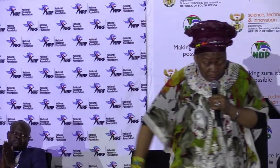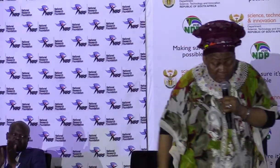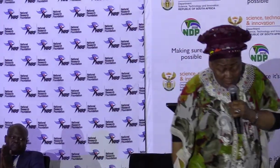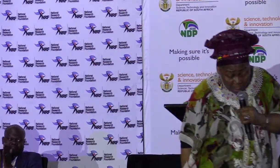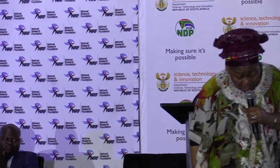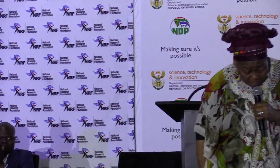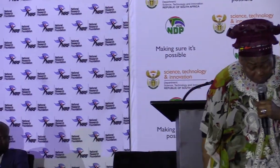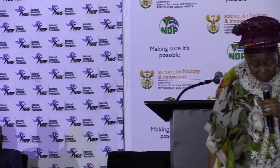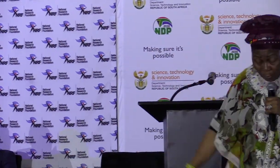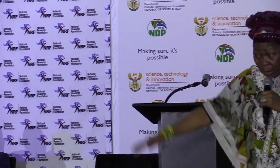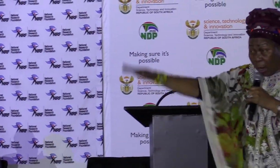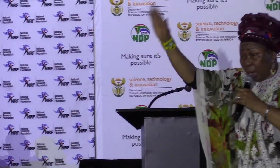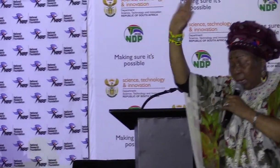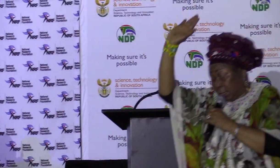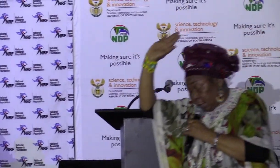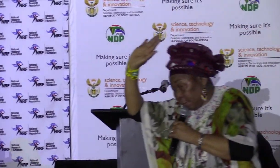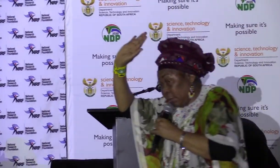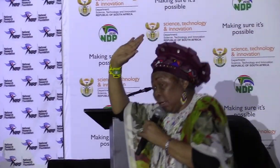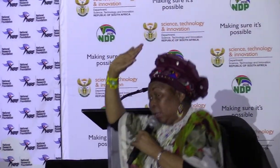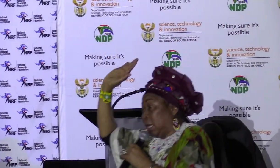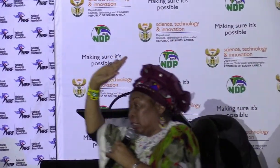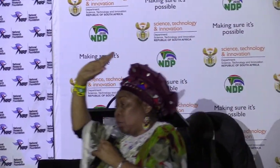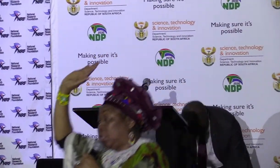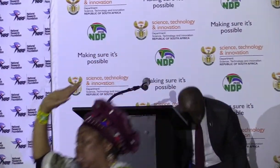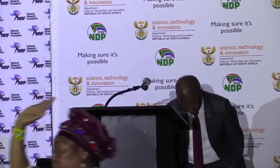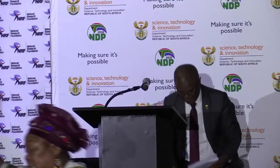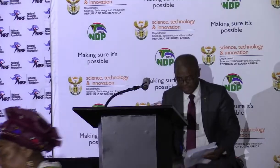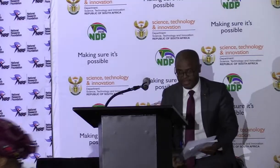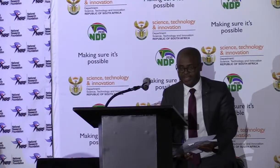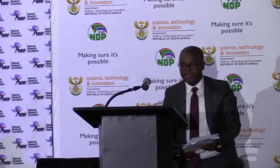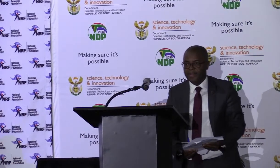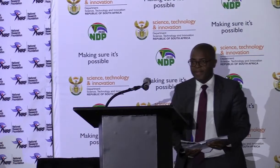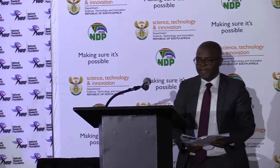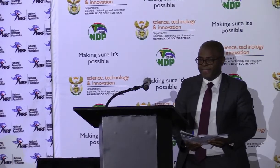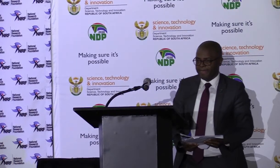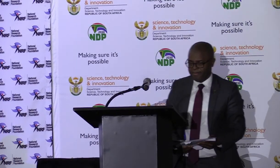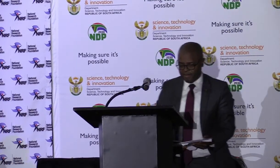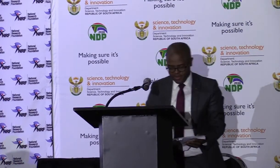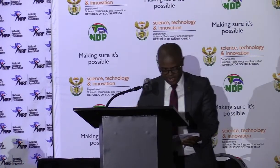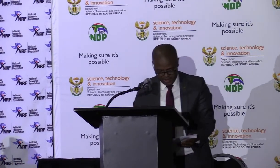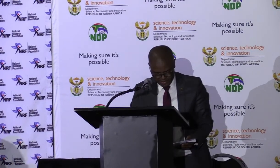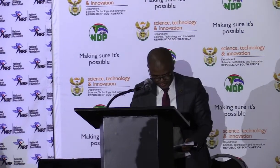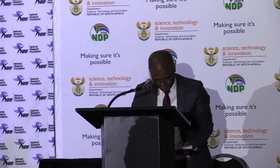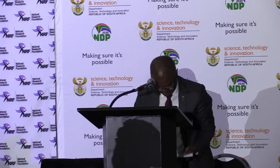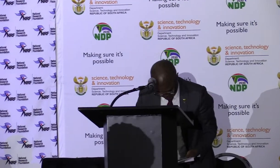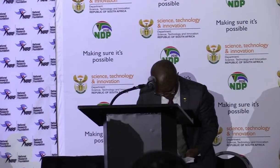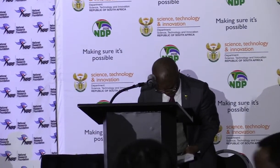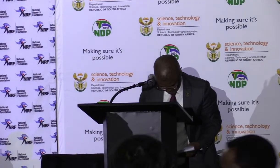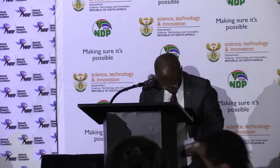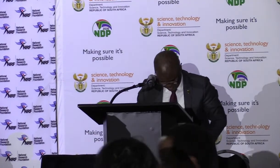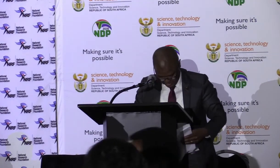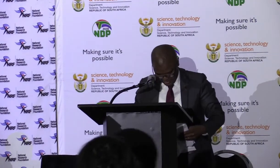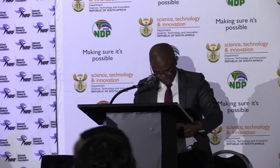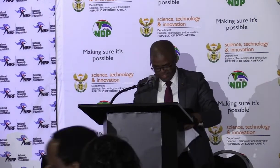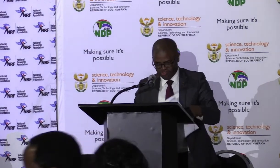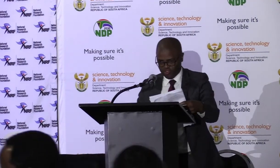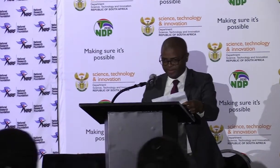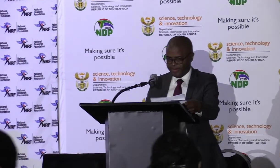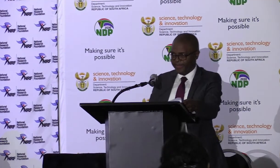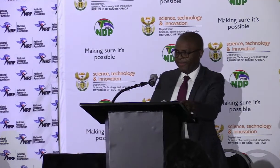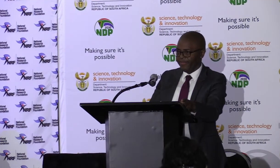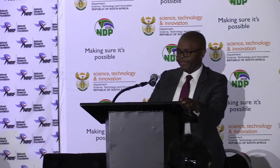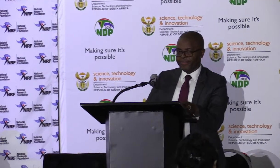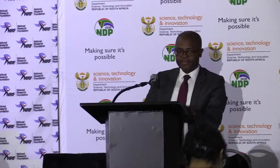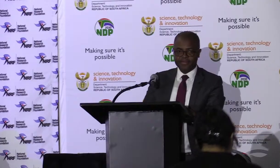multiply. Makwande, makwande. Let the good deeds multiply. Makwande, makwande, makwande.